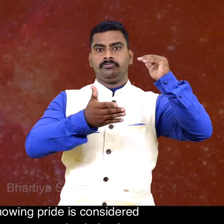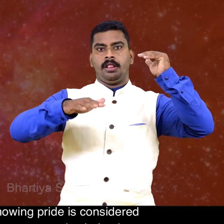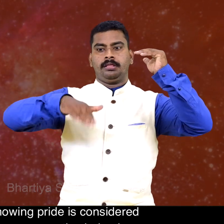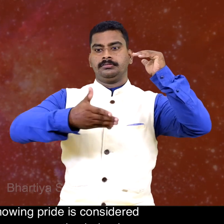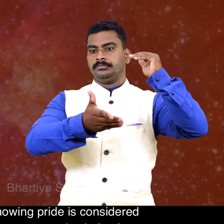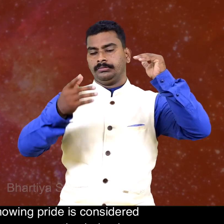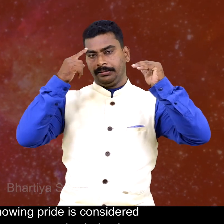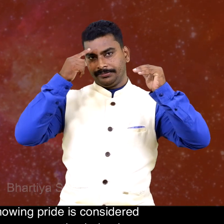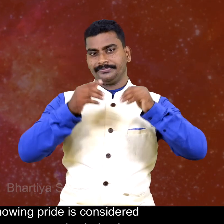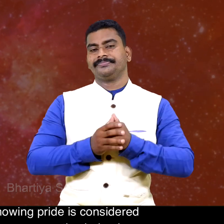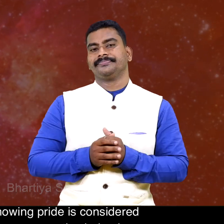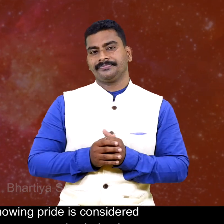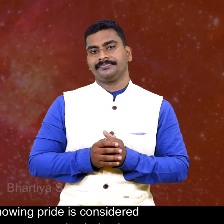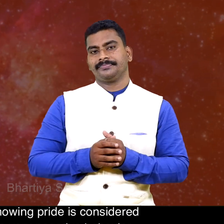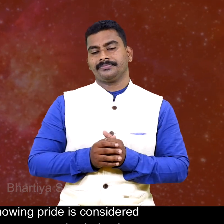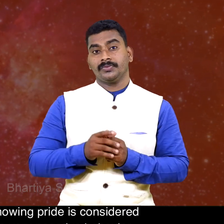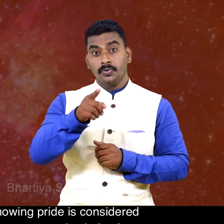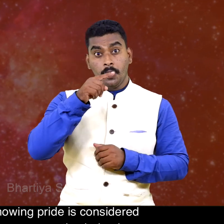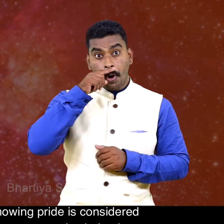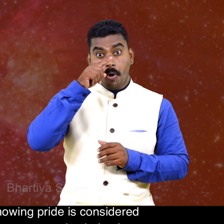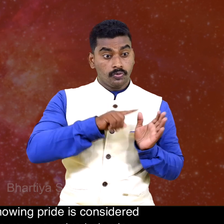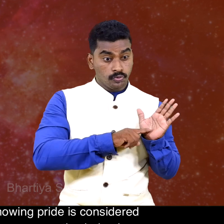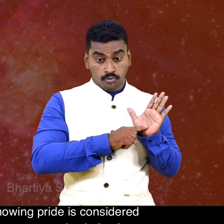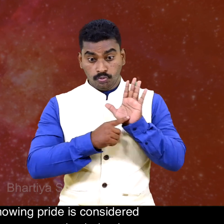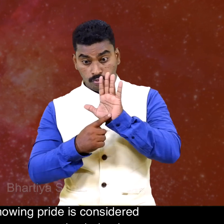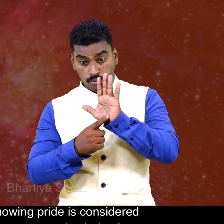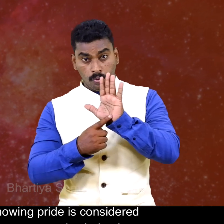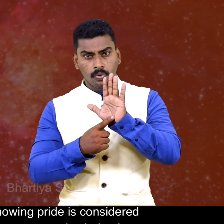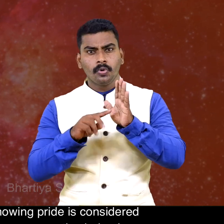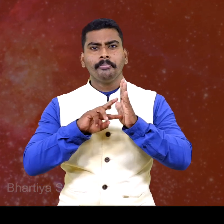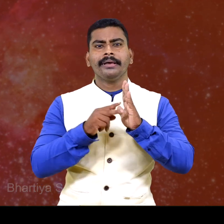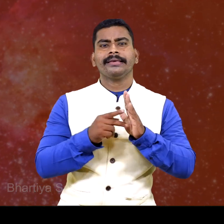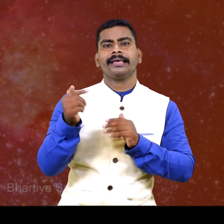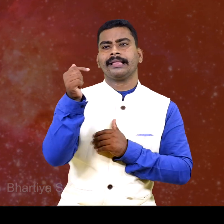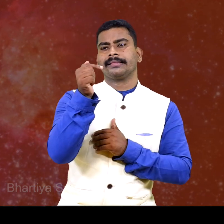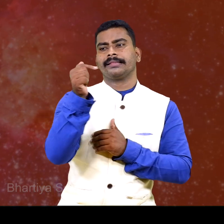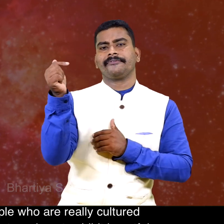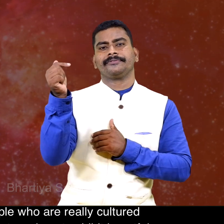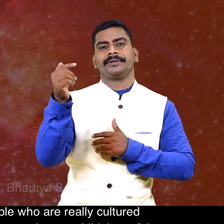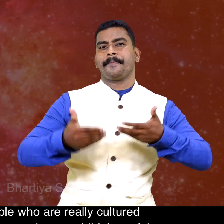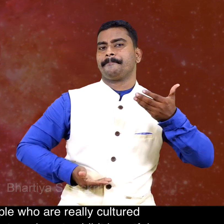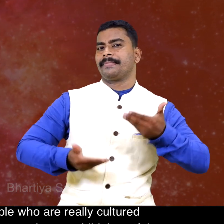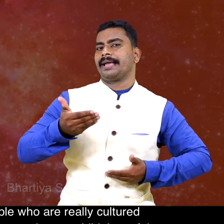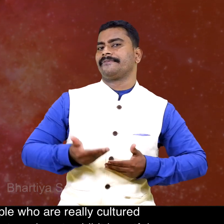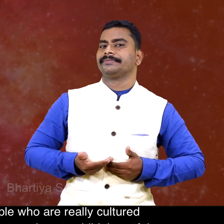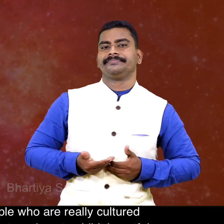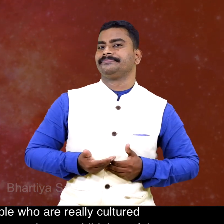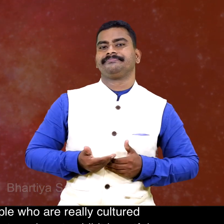Showing pride is considered as a very negative behavior. People who are